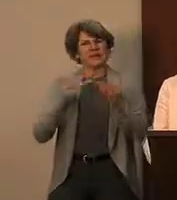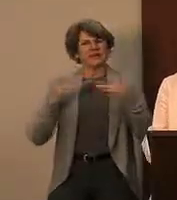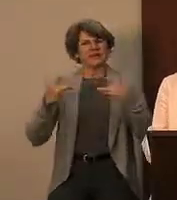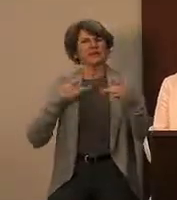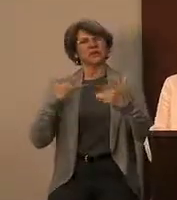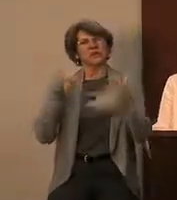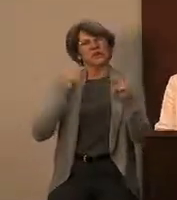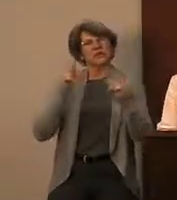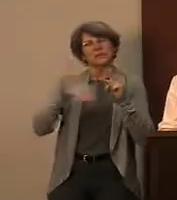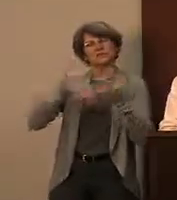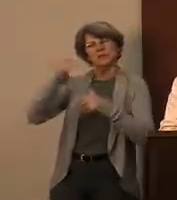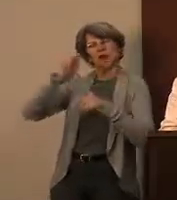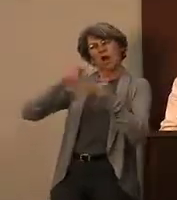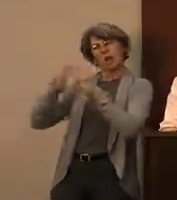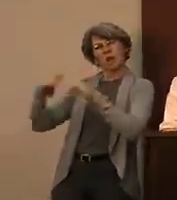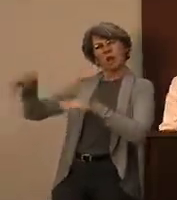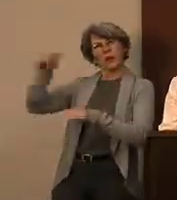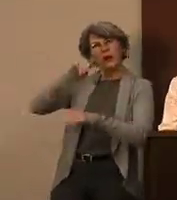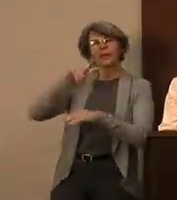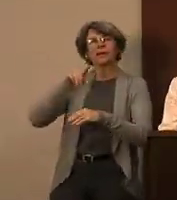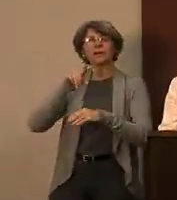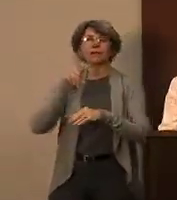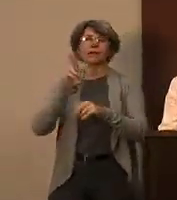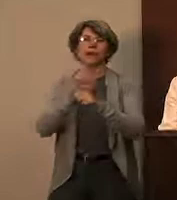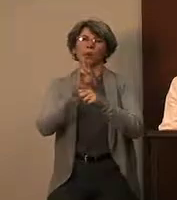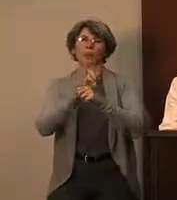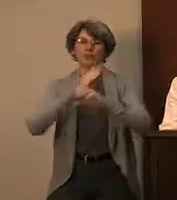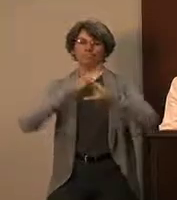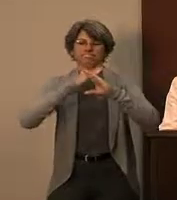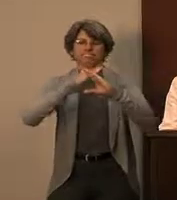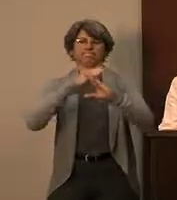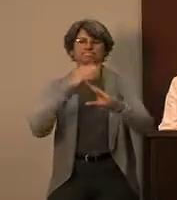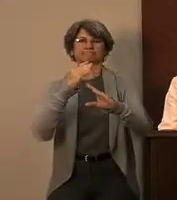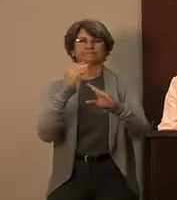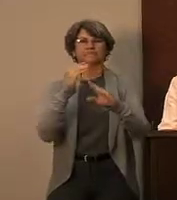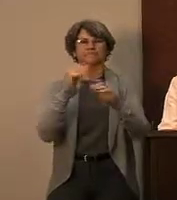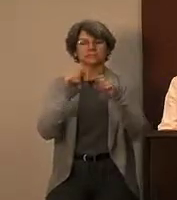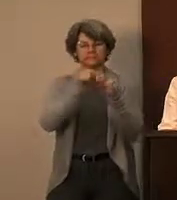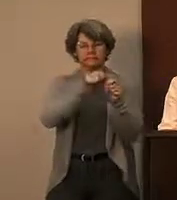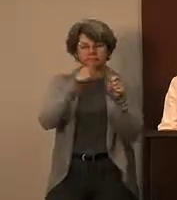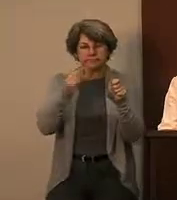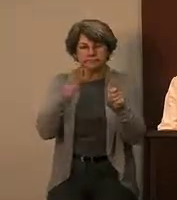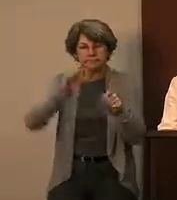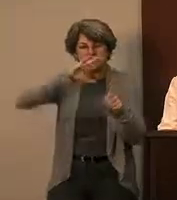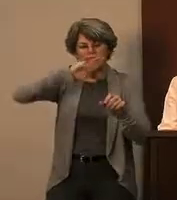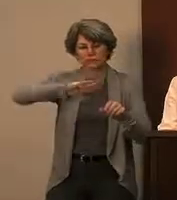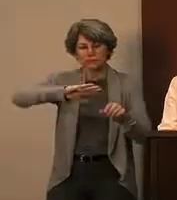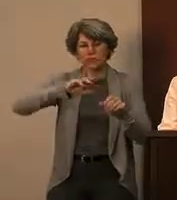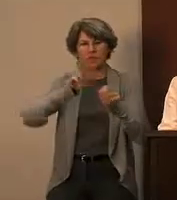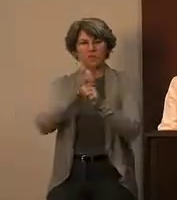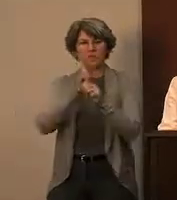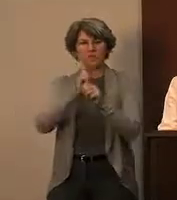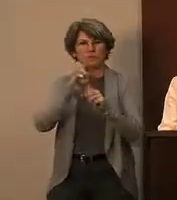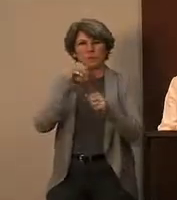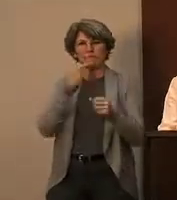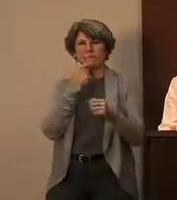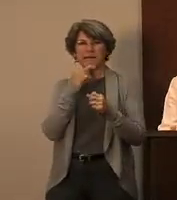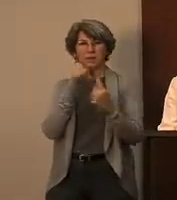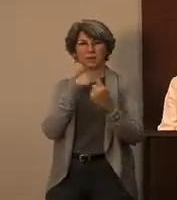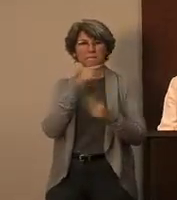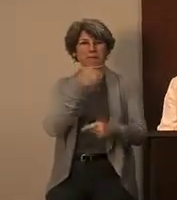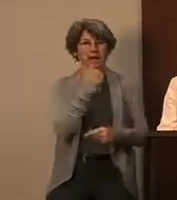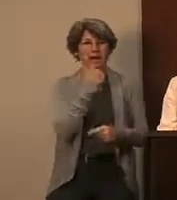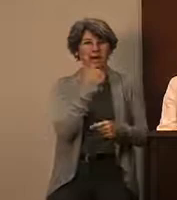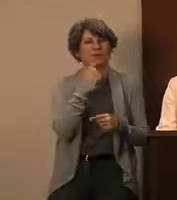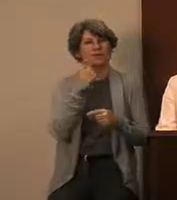people in the community would be you must wear a barrier when doing mouth-to-mouth resuscitation, because all healthcare workers are trained